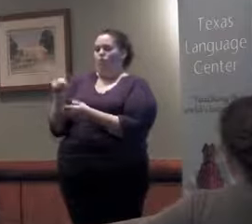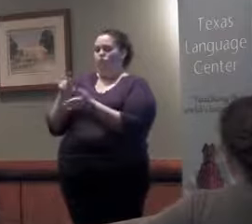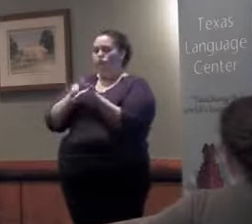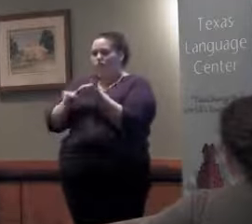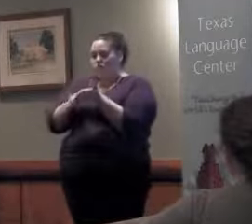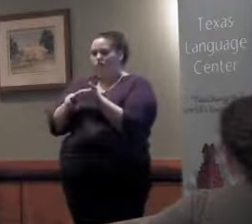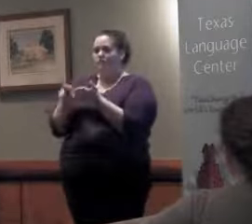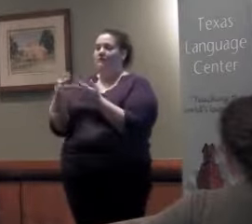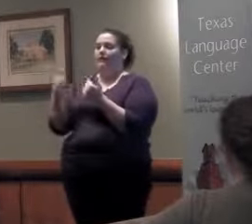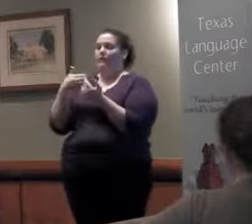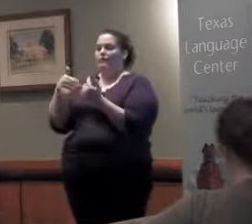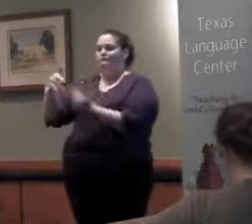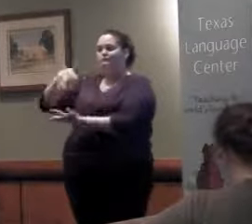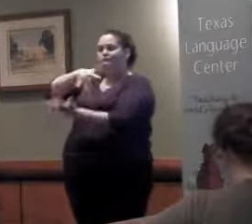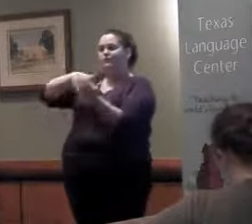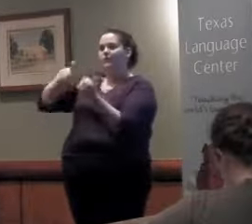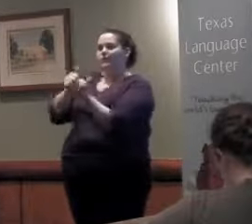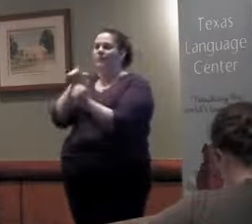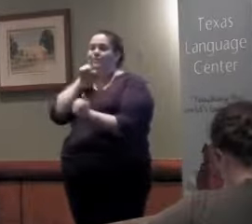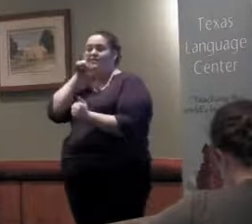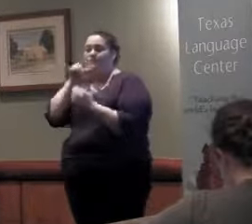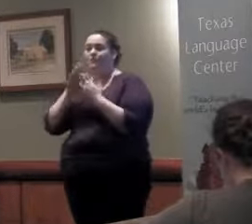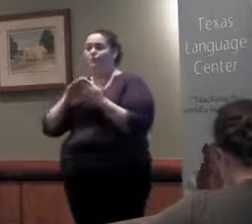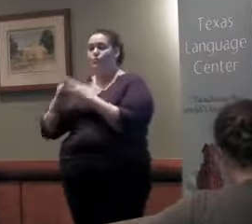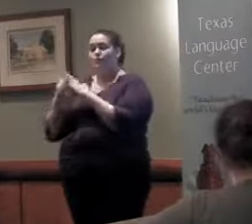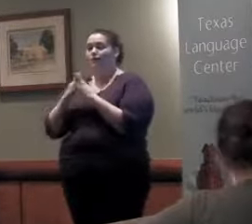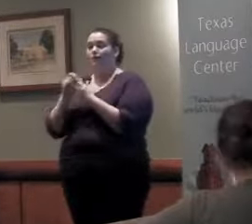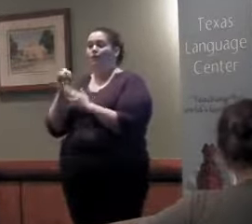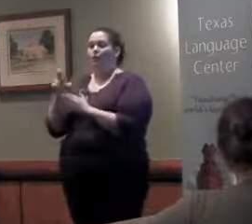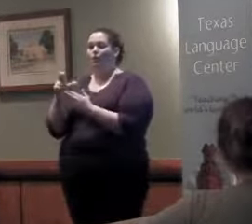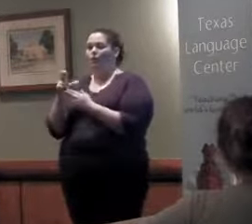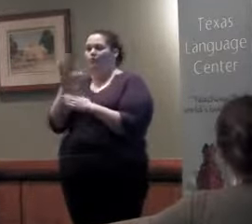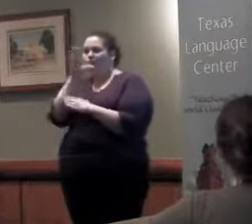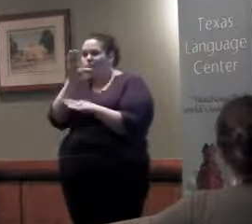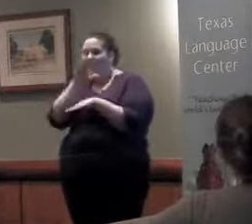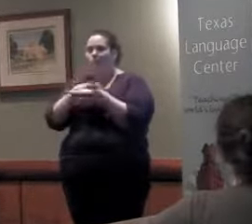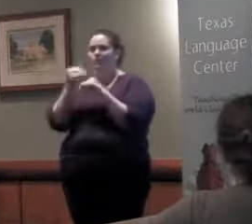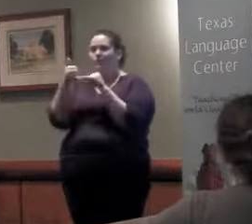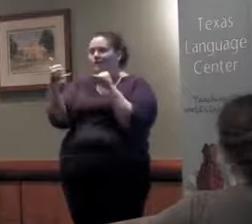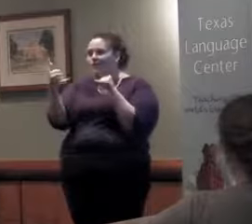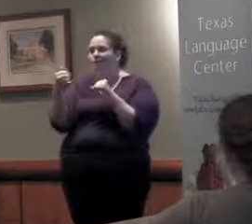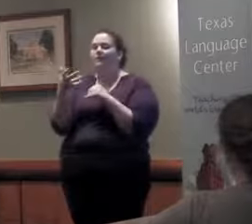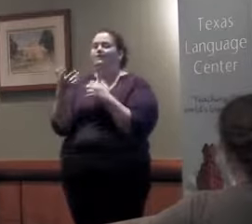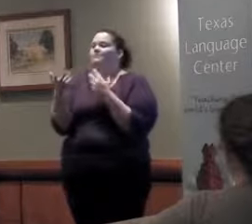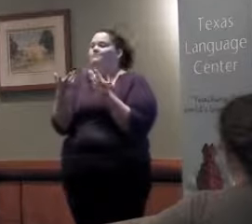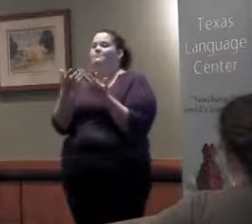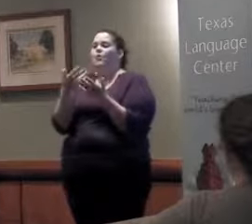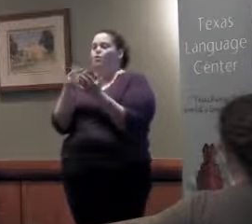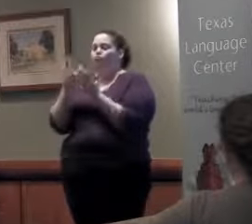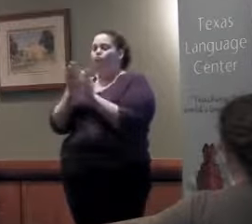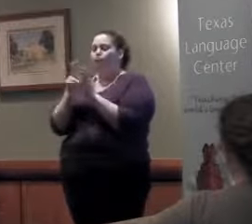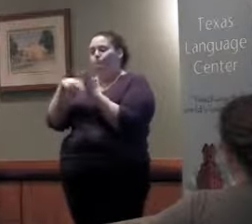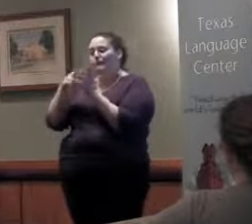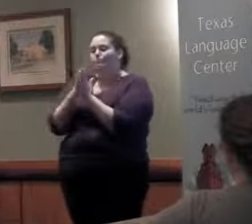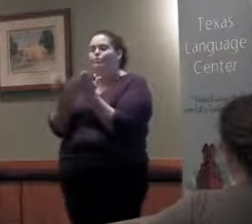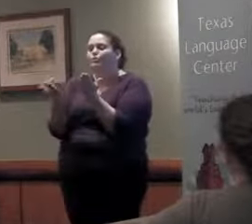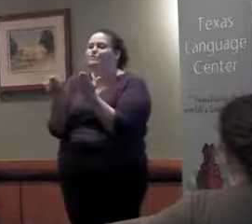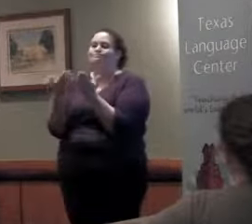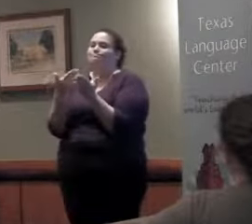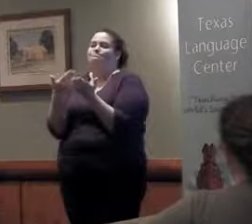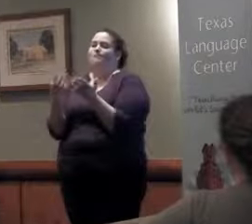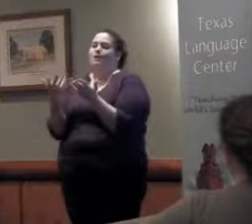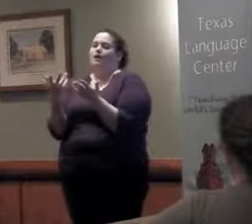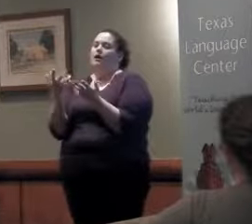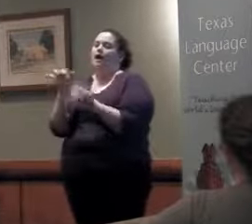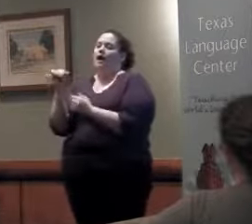interacting with the community members or what they've learned from online or book reading. And as I mentioned, monologues and